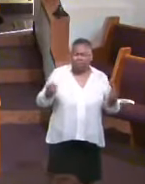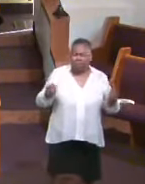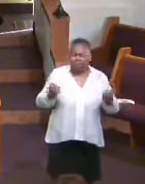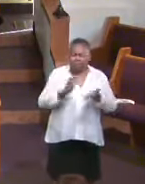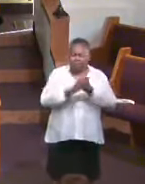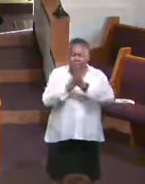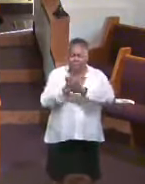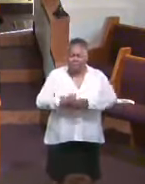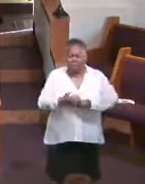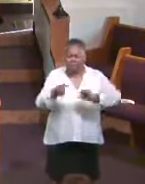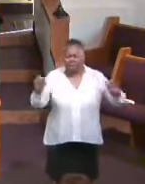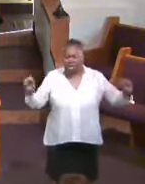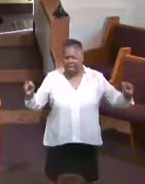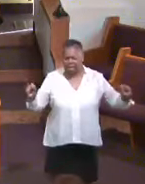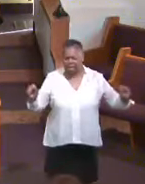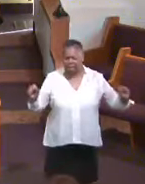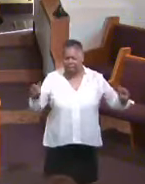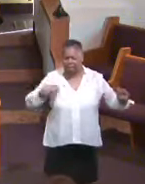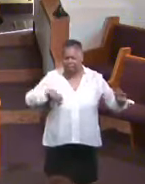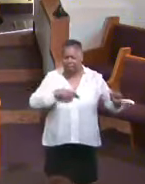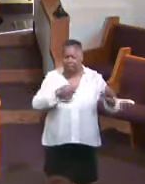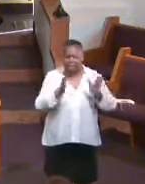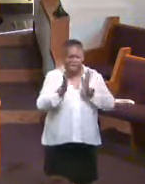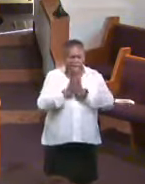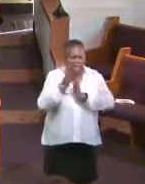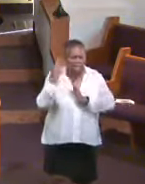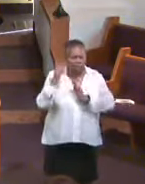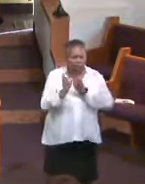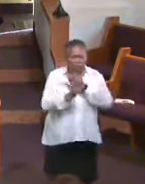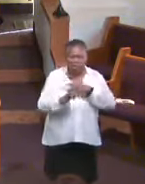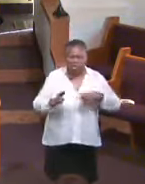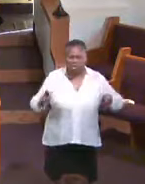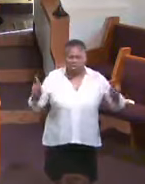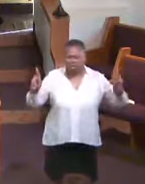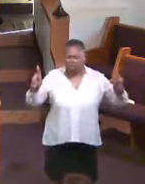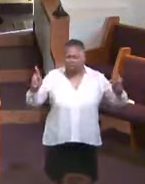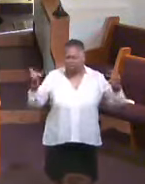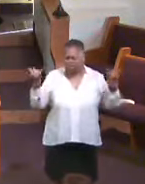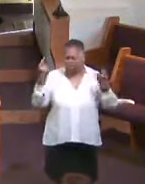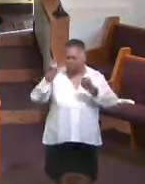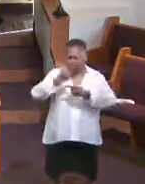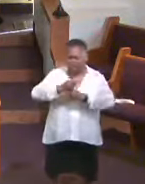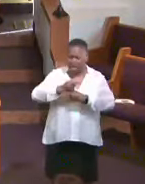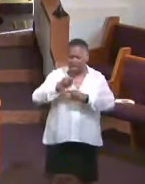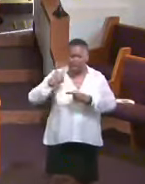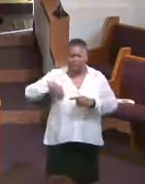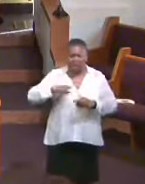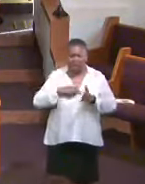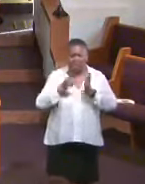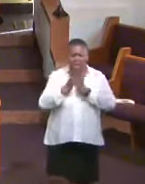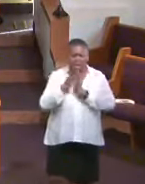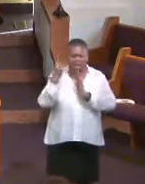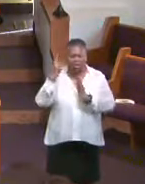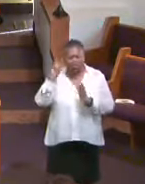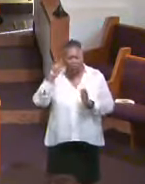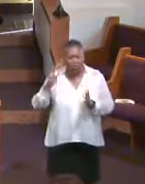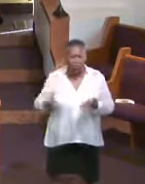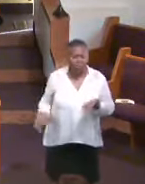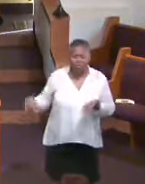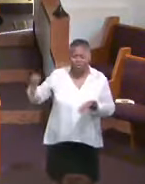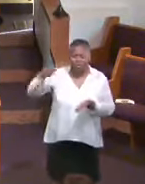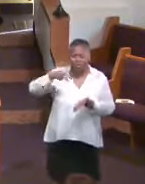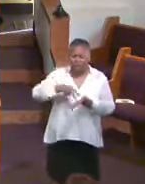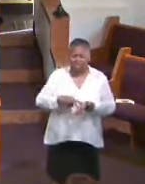saved? Lord, we ask for redemption today, Father God. We ask for resurrection today, Father God. We ask